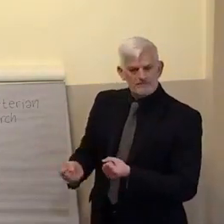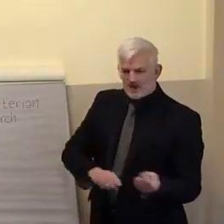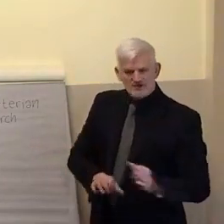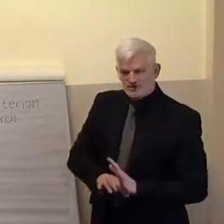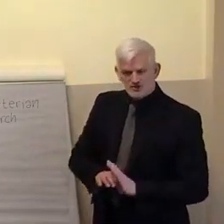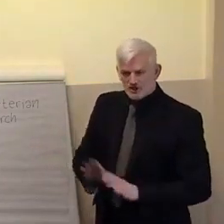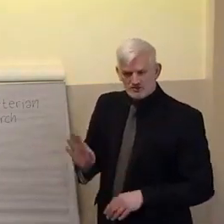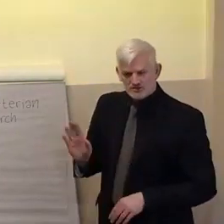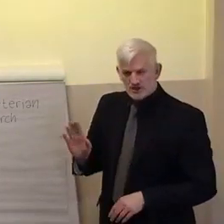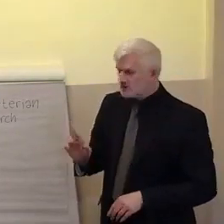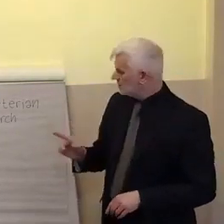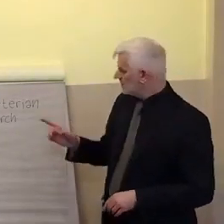Baptist church.